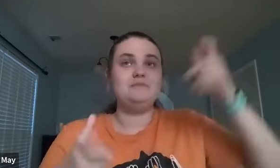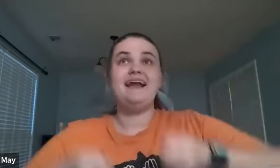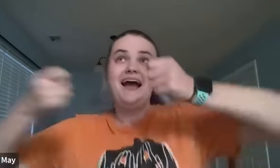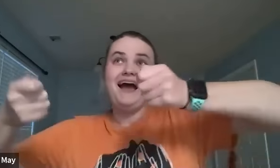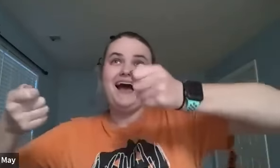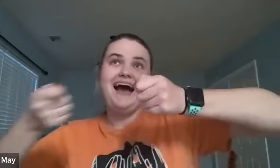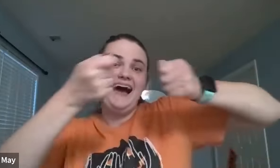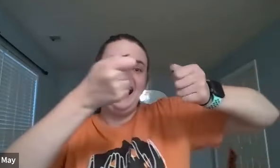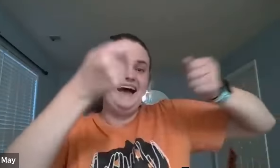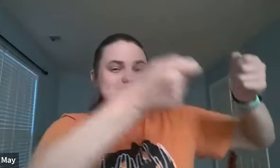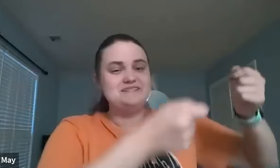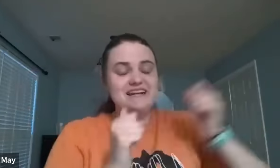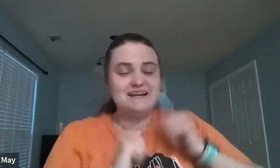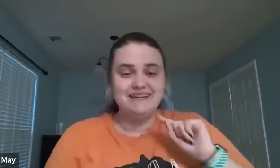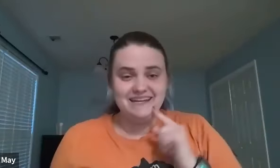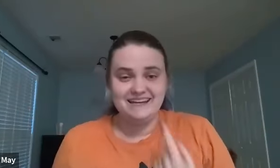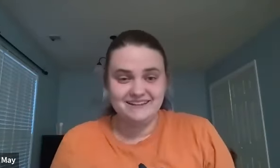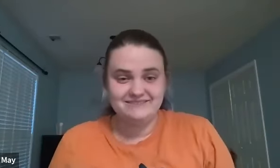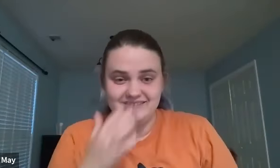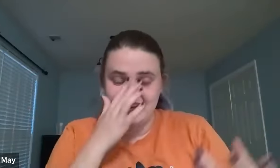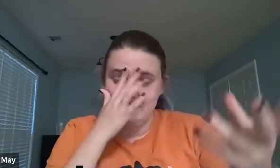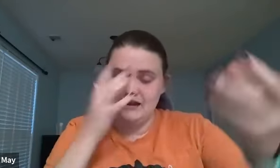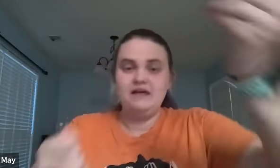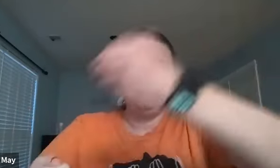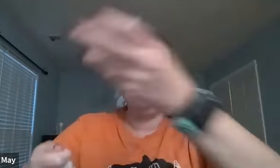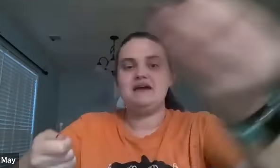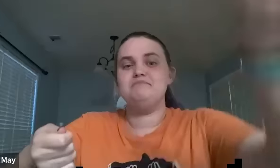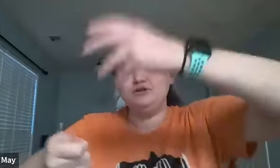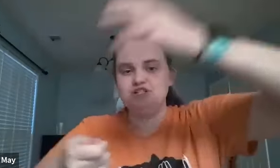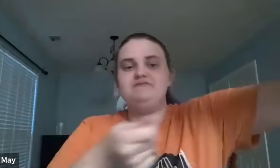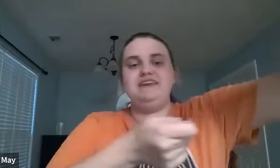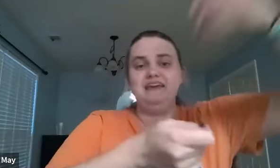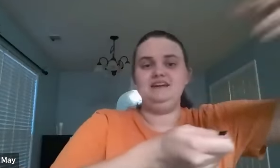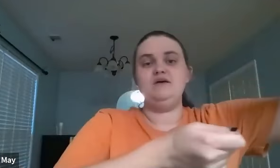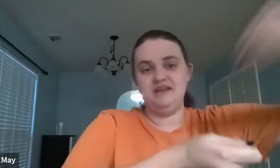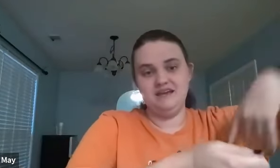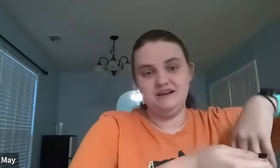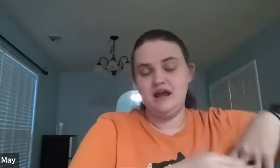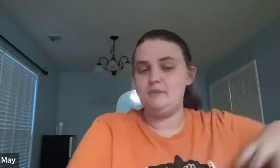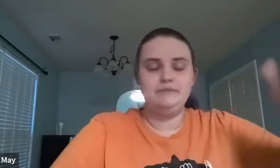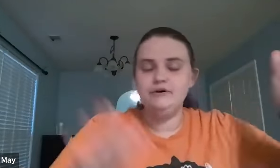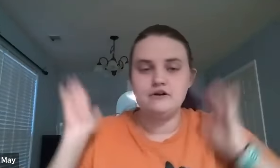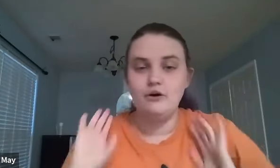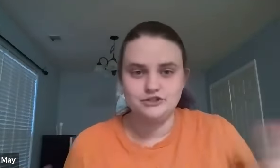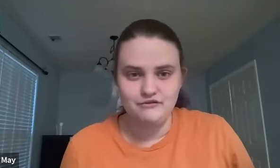like, pretend I'm getting candy. And then I'll like make that motion of the candy coming in. I mean, I put on a whole show